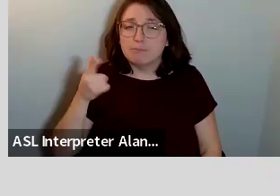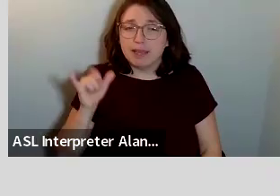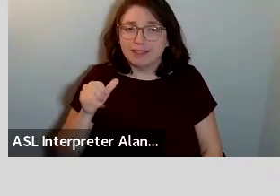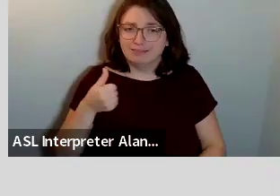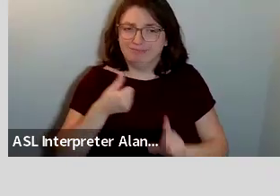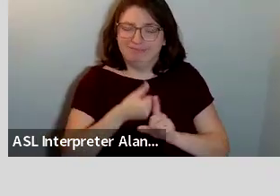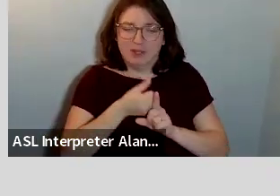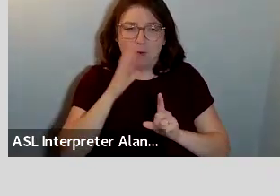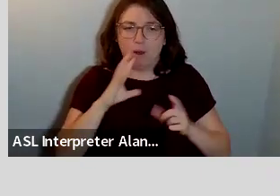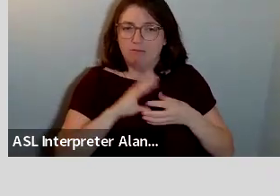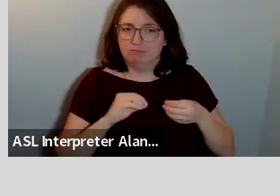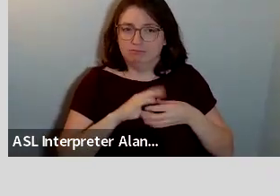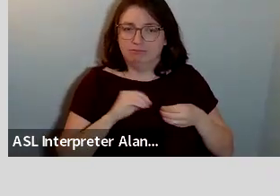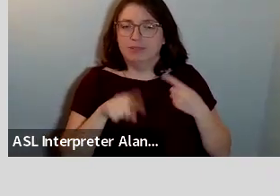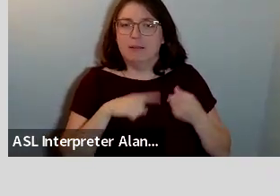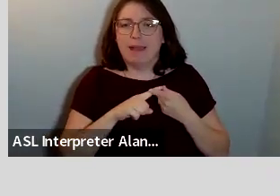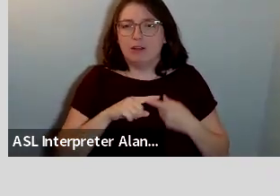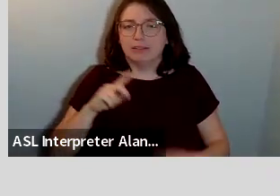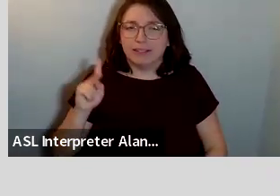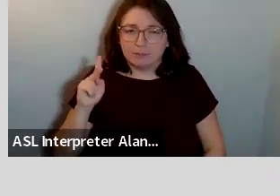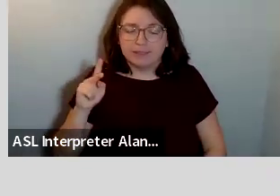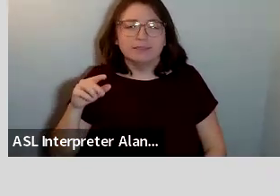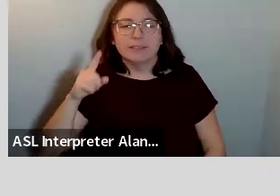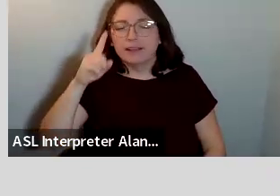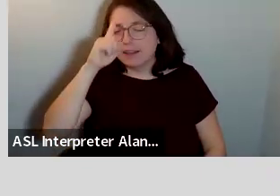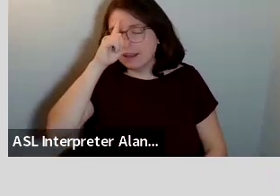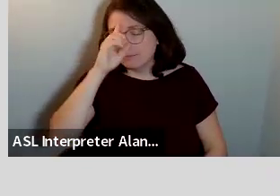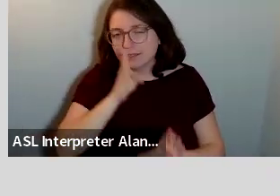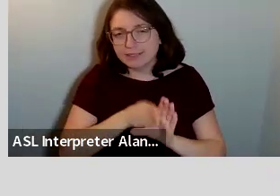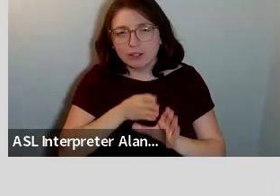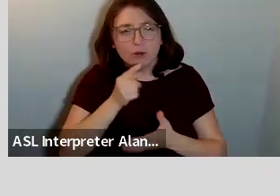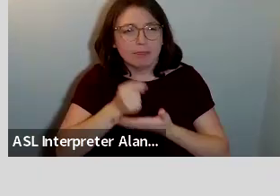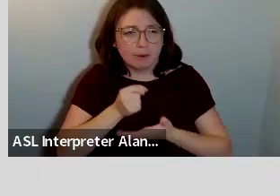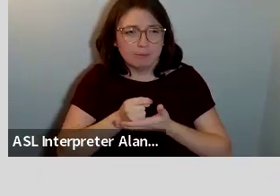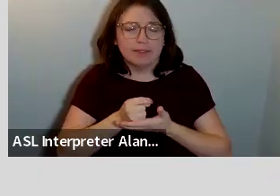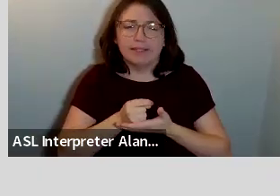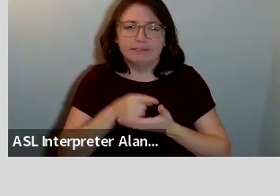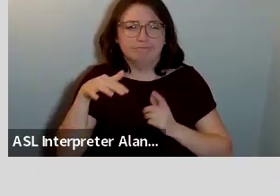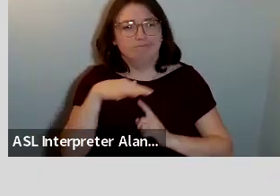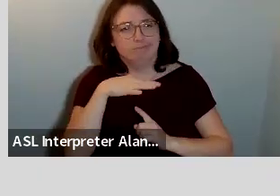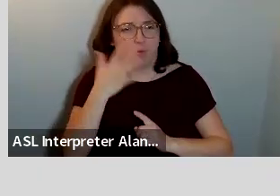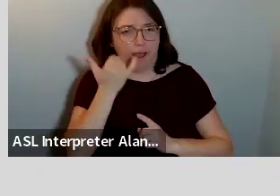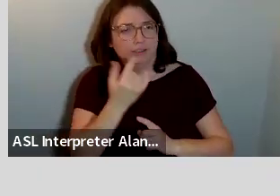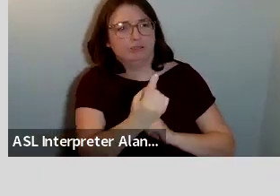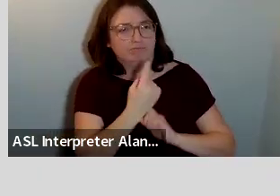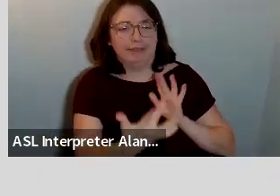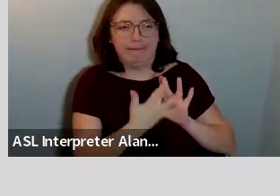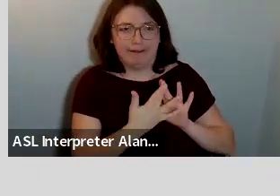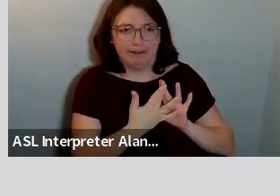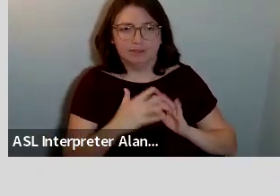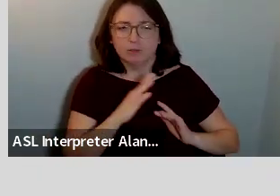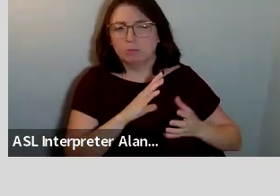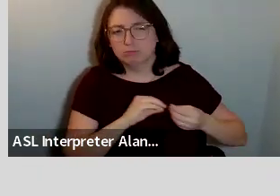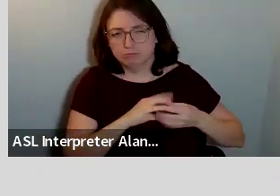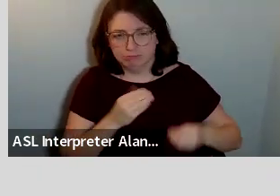the ketamine-assisted psychotherapy space, and this is with her permission that we share a few moments with